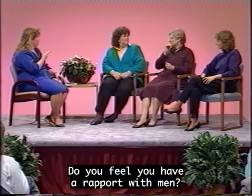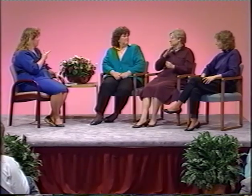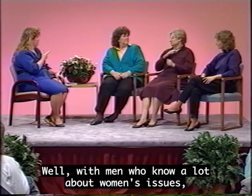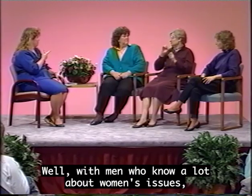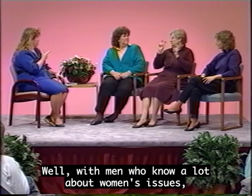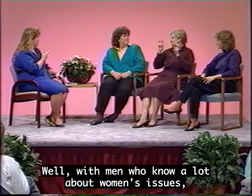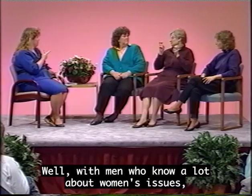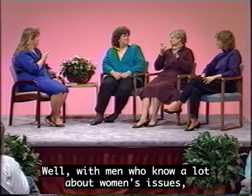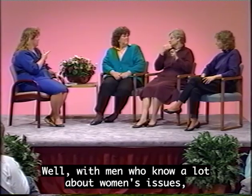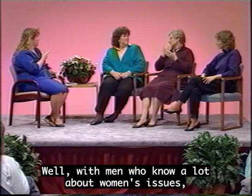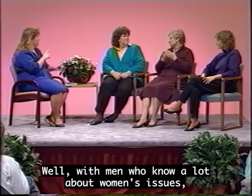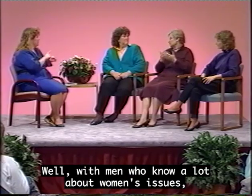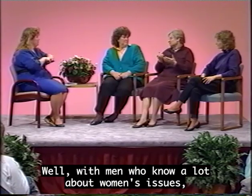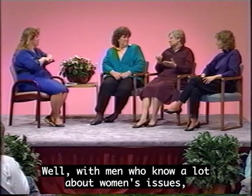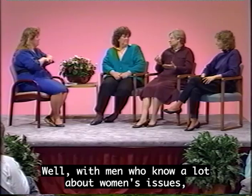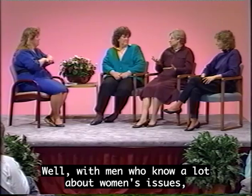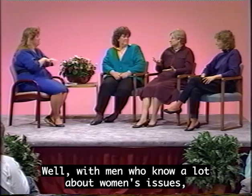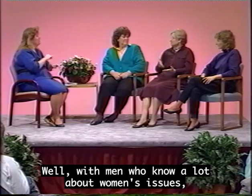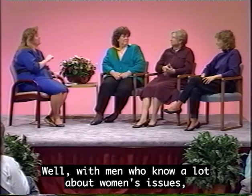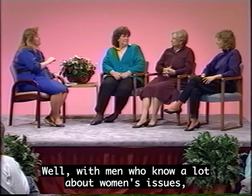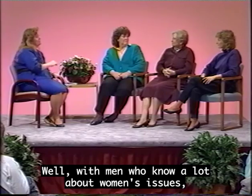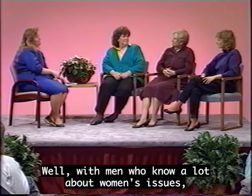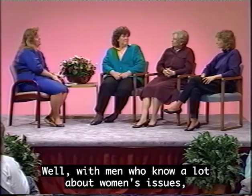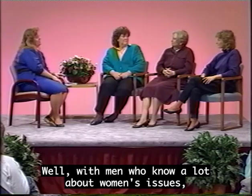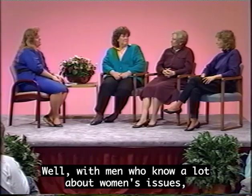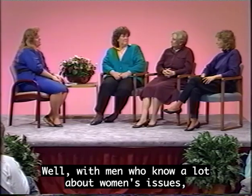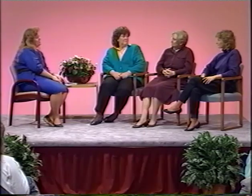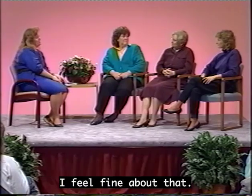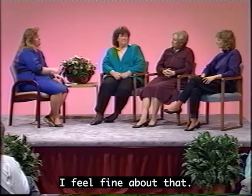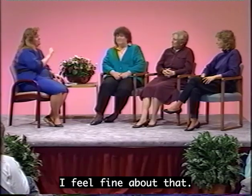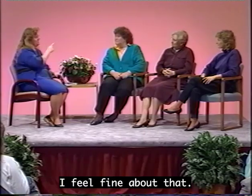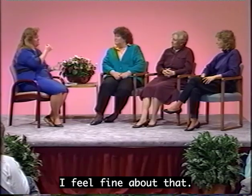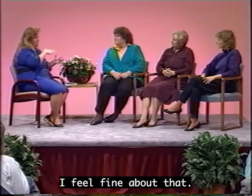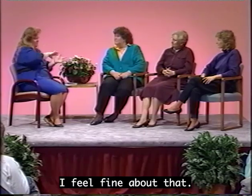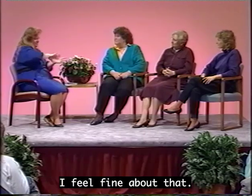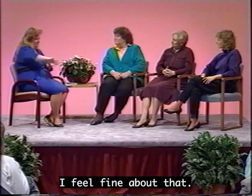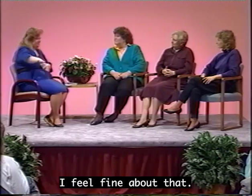Well, men who know a lot about women's issues, I feel